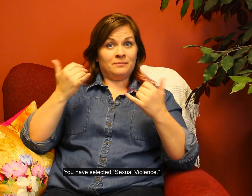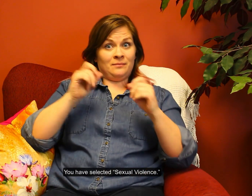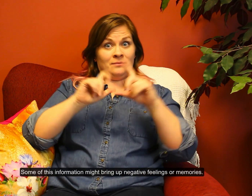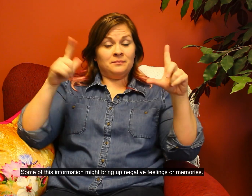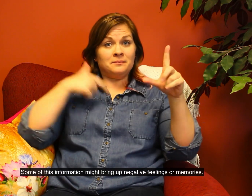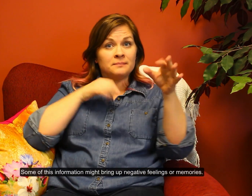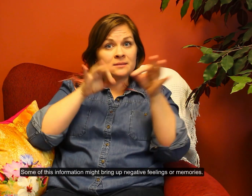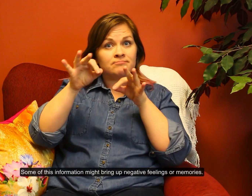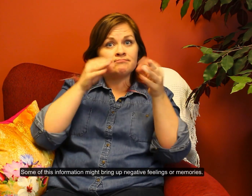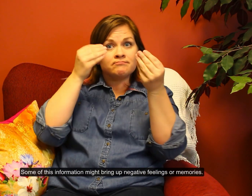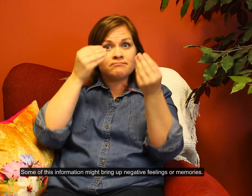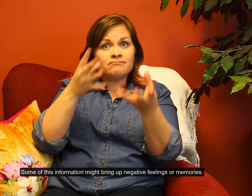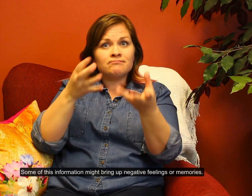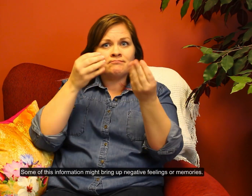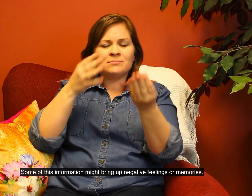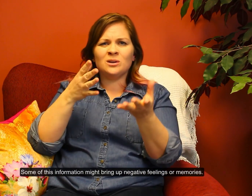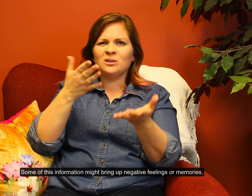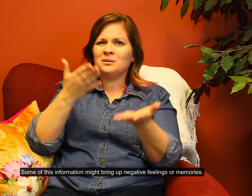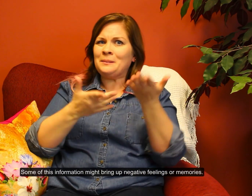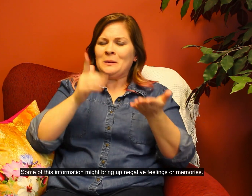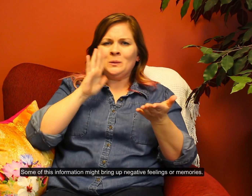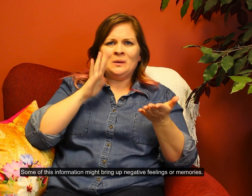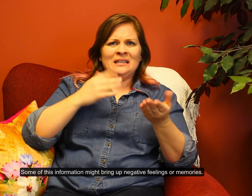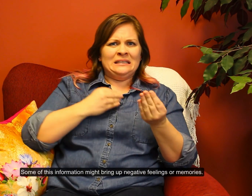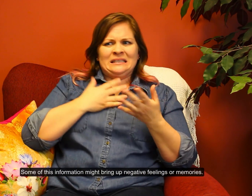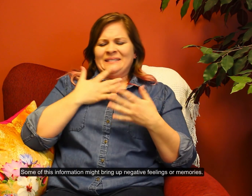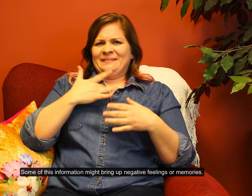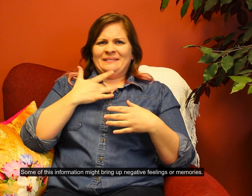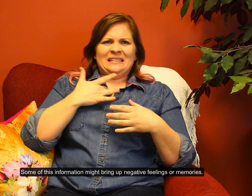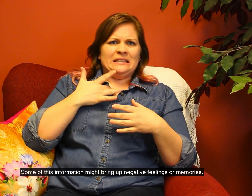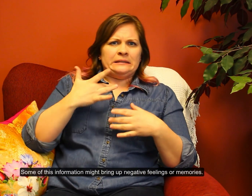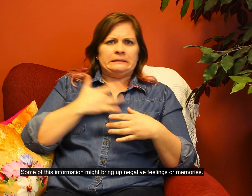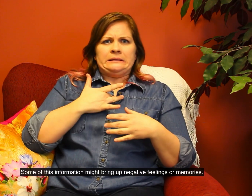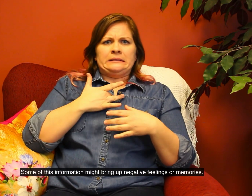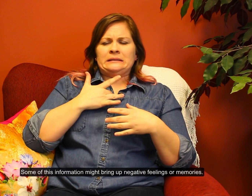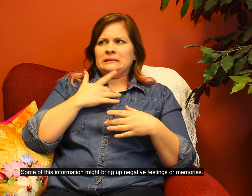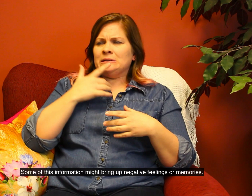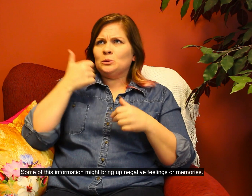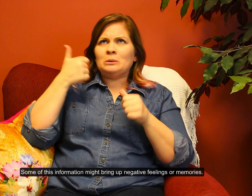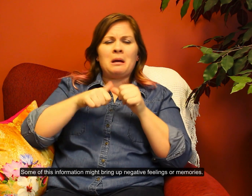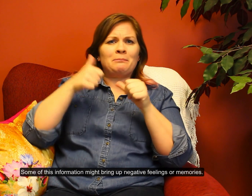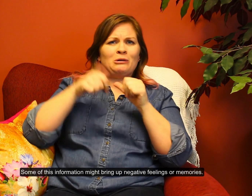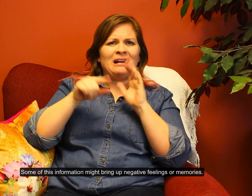Some of this information might bring up negative feelings or memories.